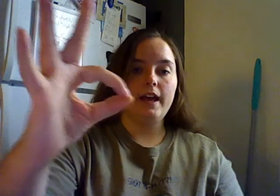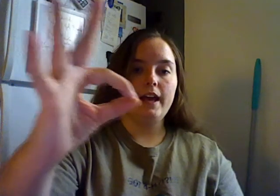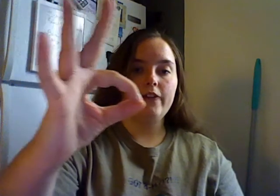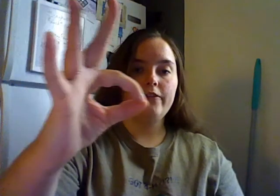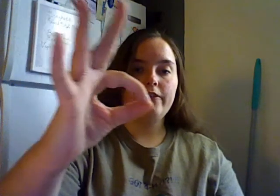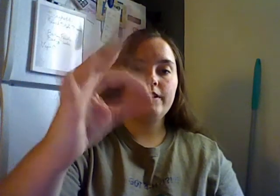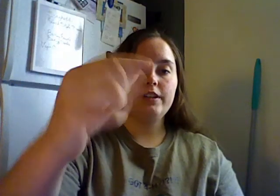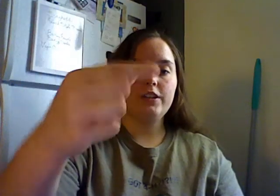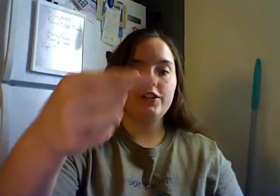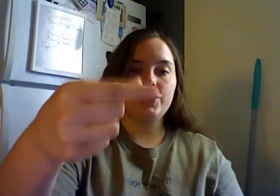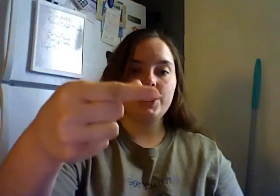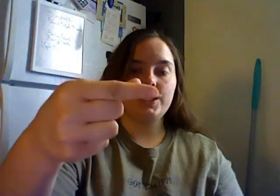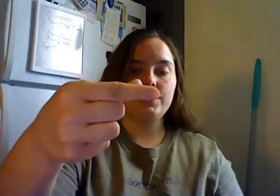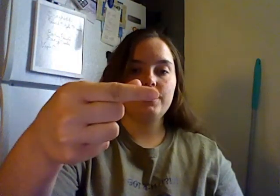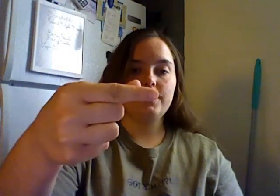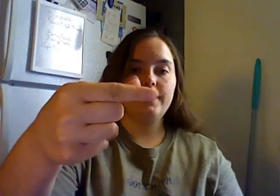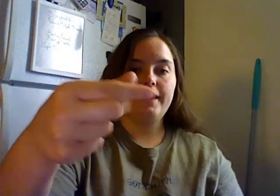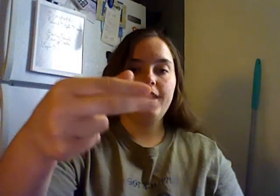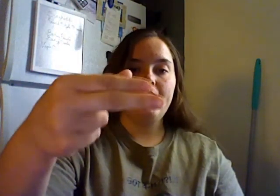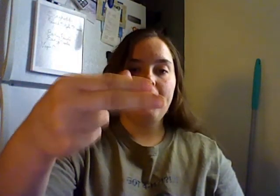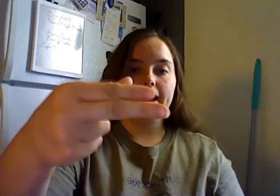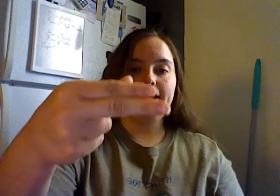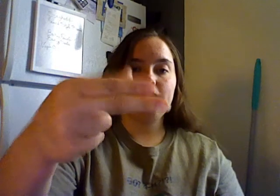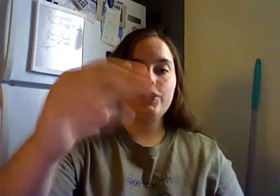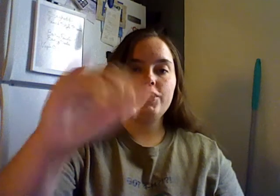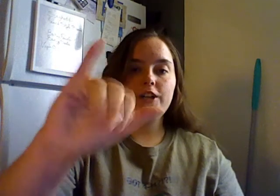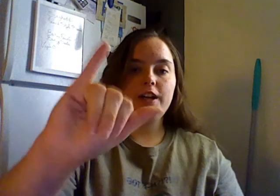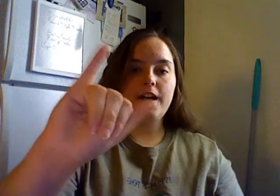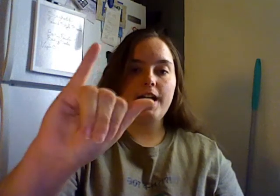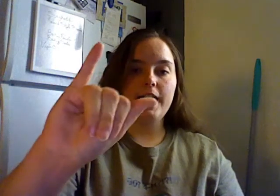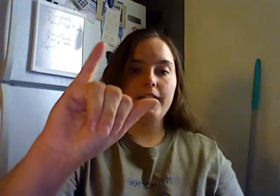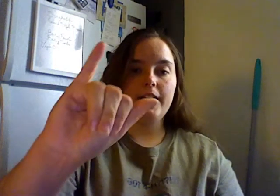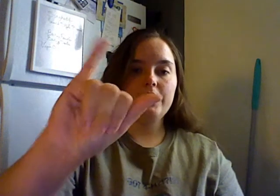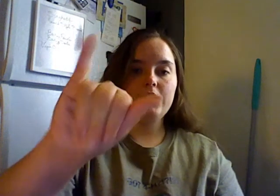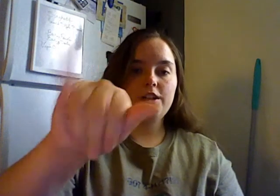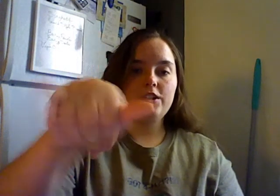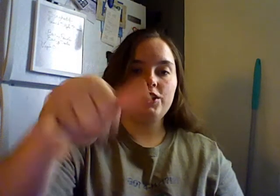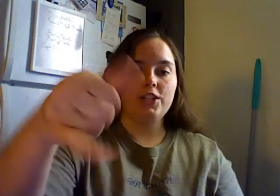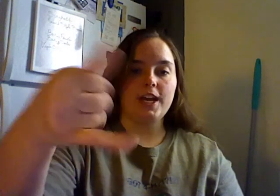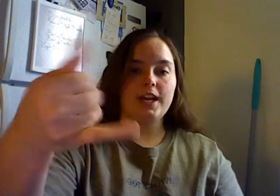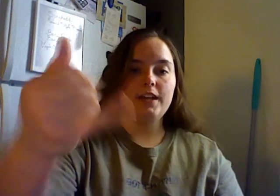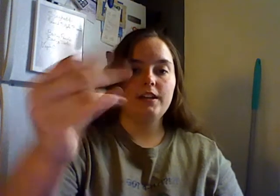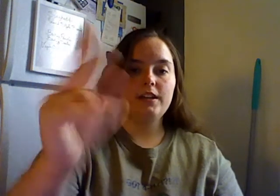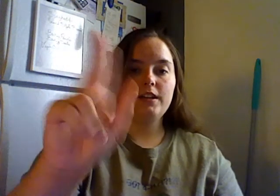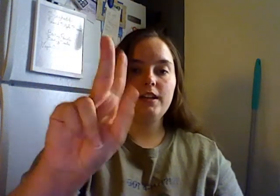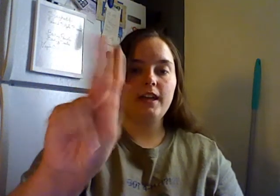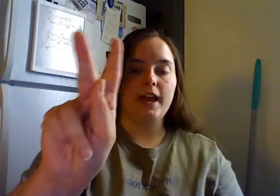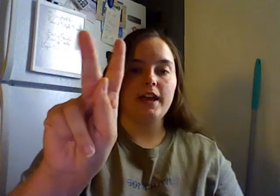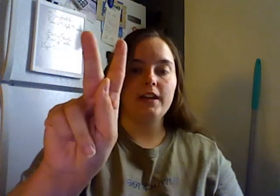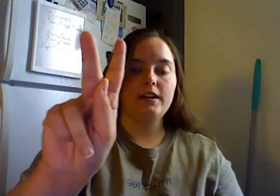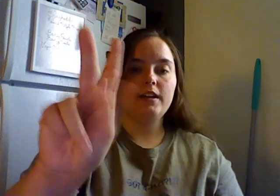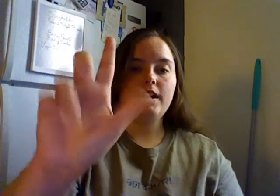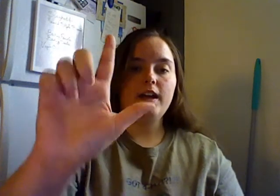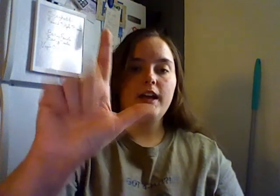F, G, H, I, J, K,